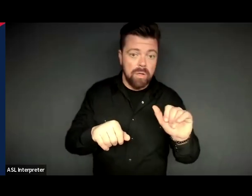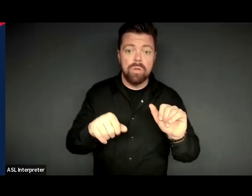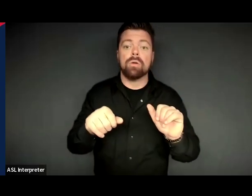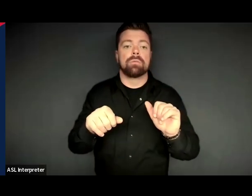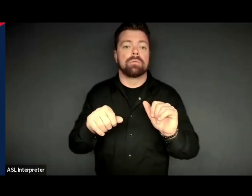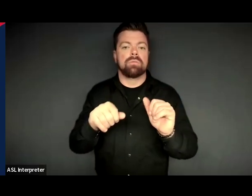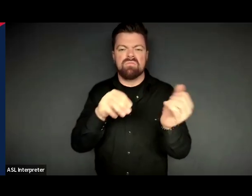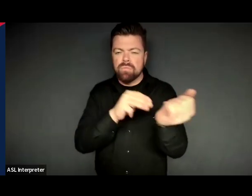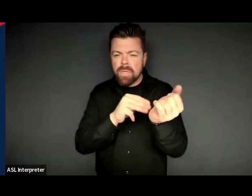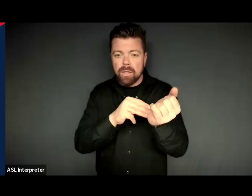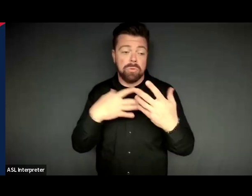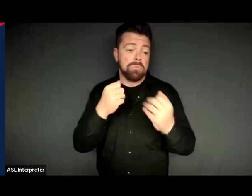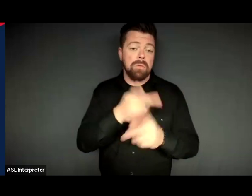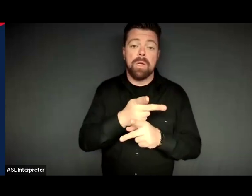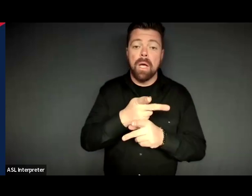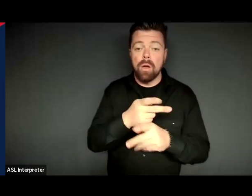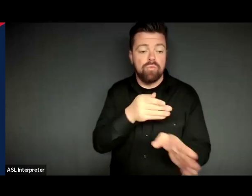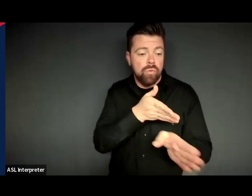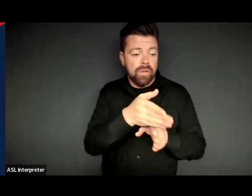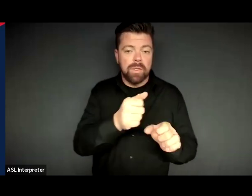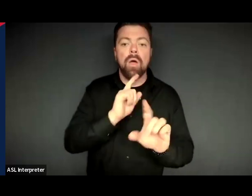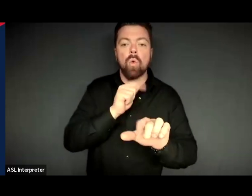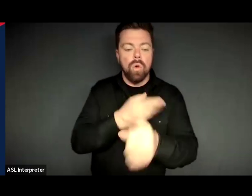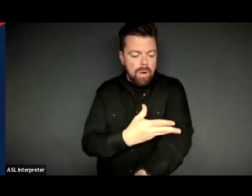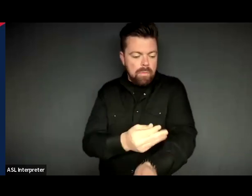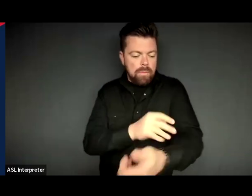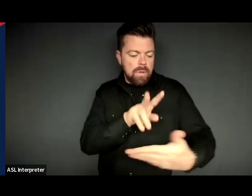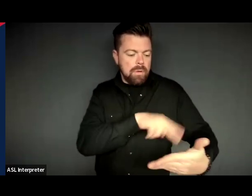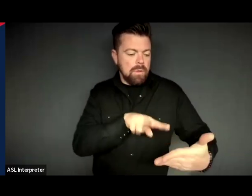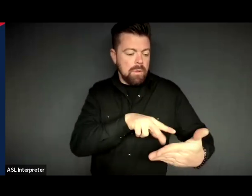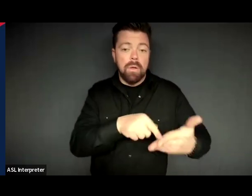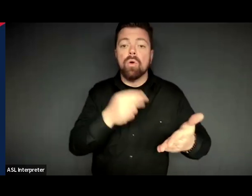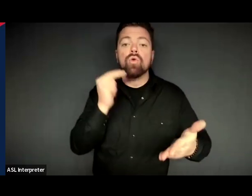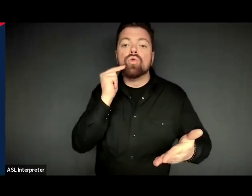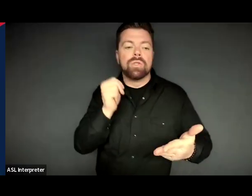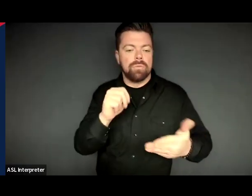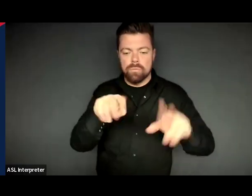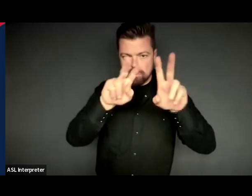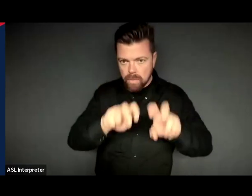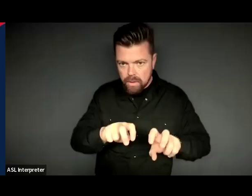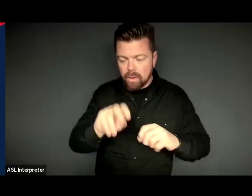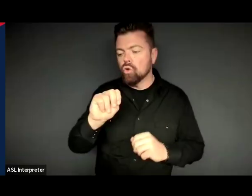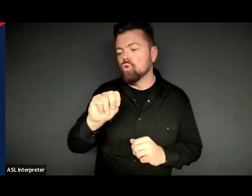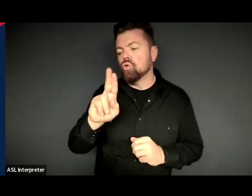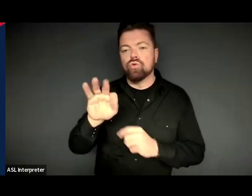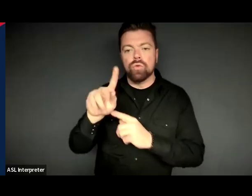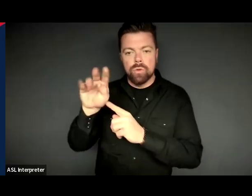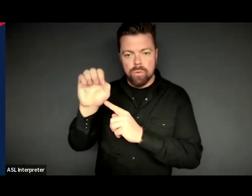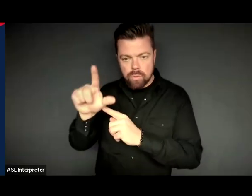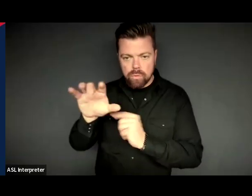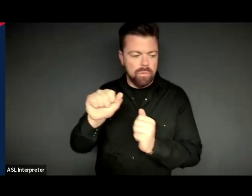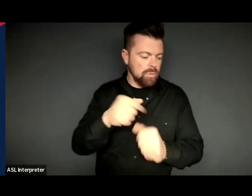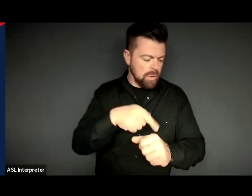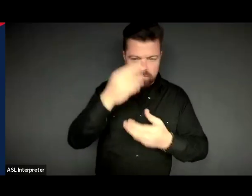your blood tests, can do a nutritional analysis with a blood test that will tell you what your protein currently